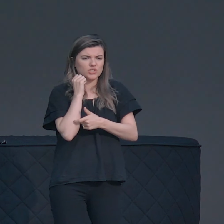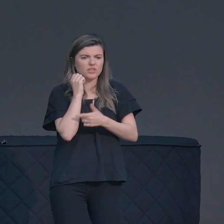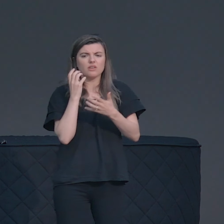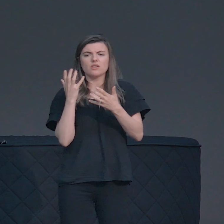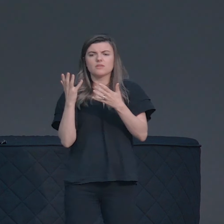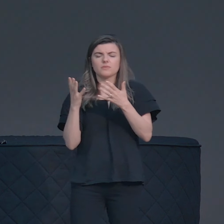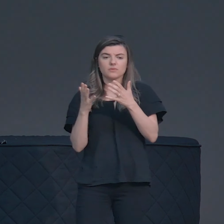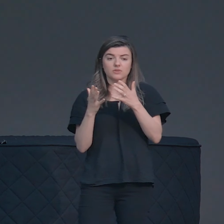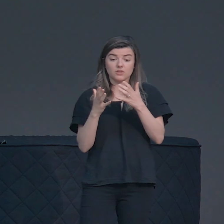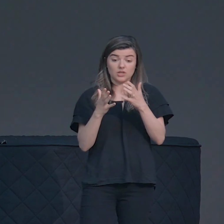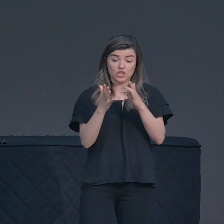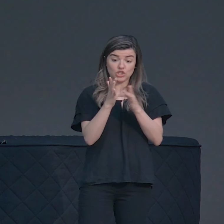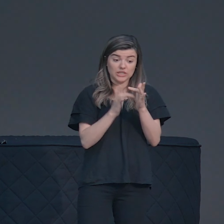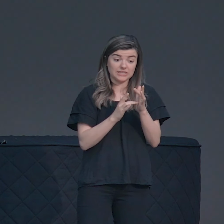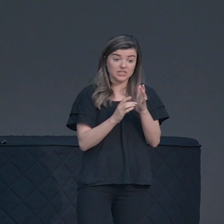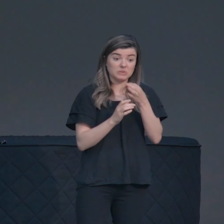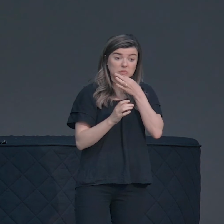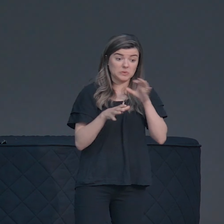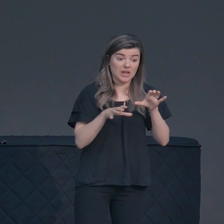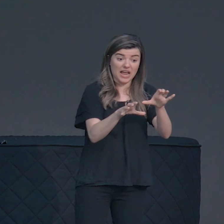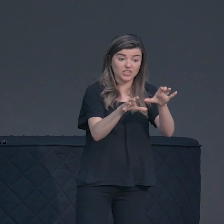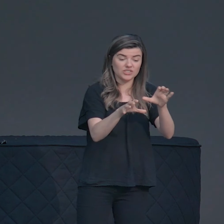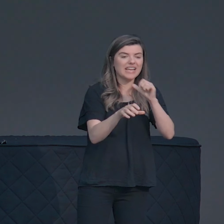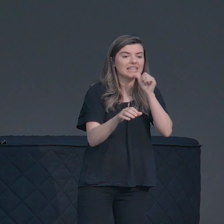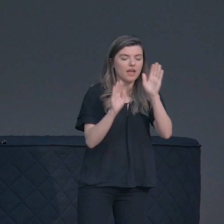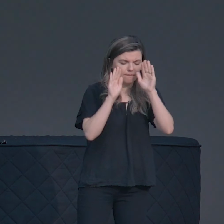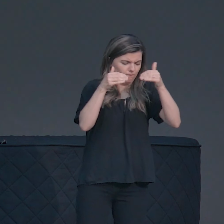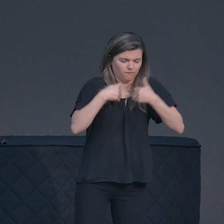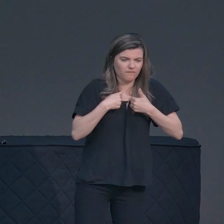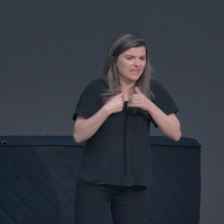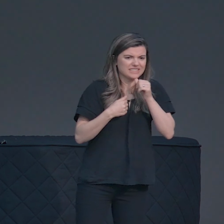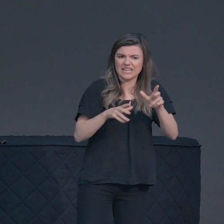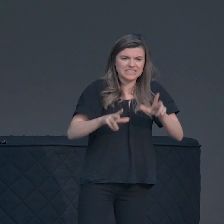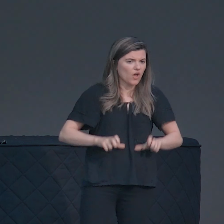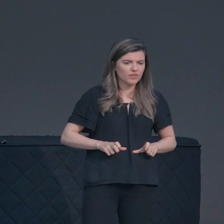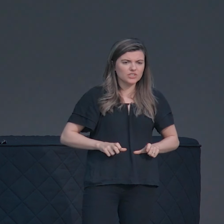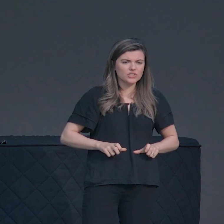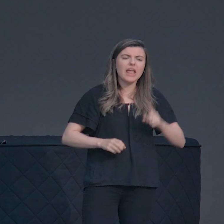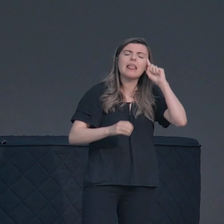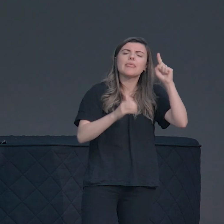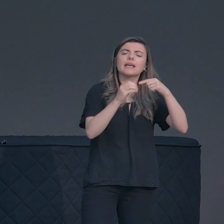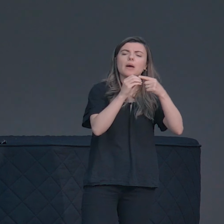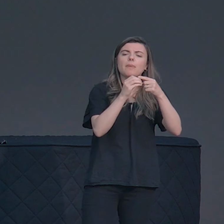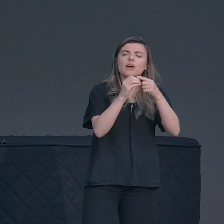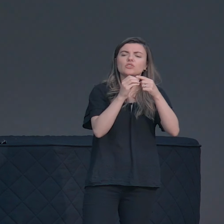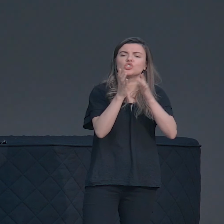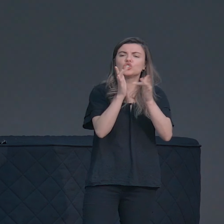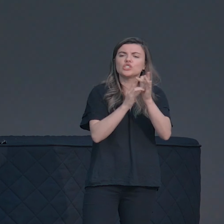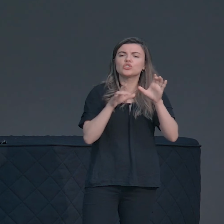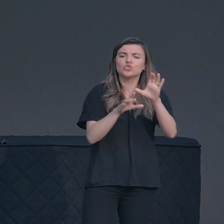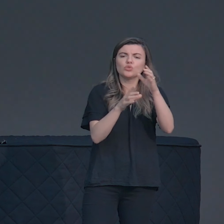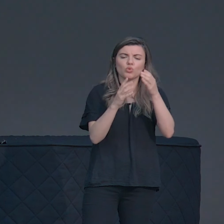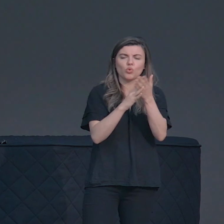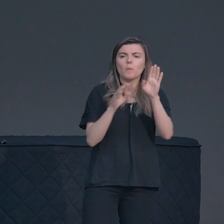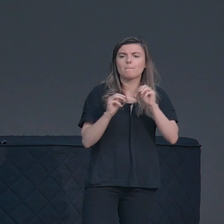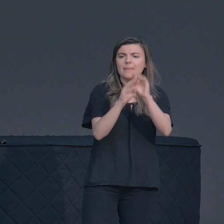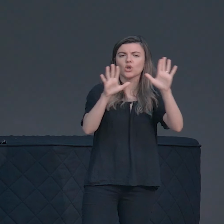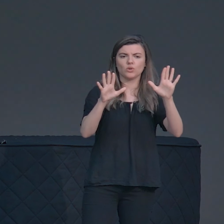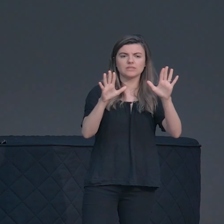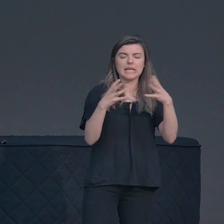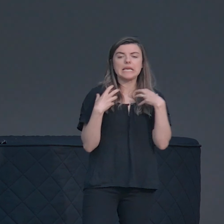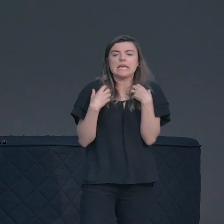ways that Jesus will act are self-centered. Think about the things that Jesus did for people in his miracles.